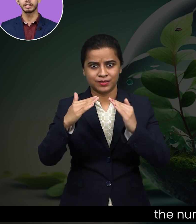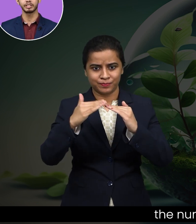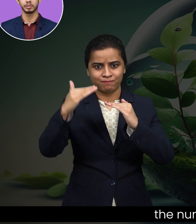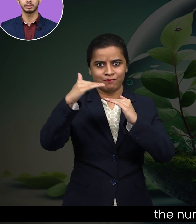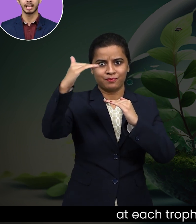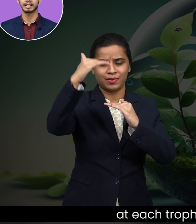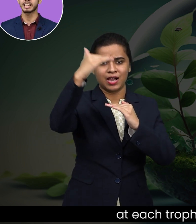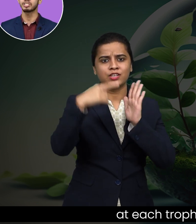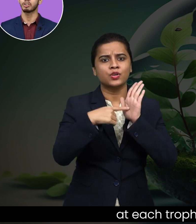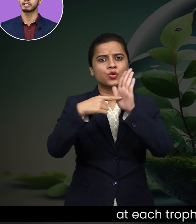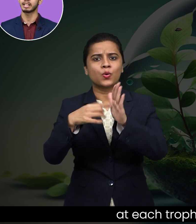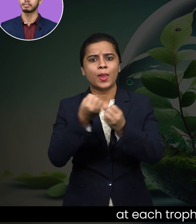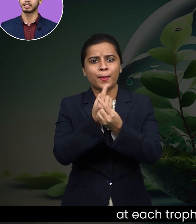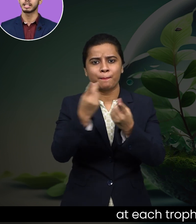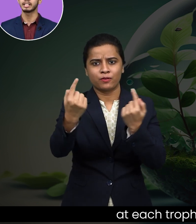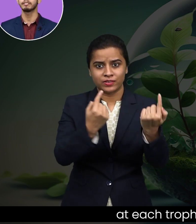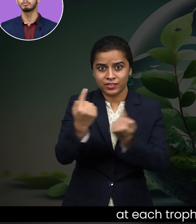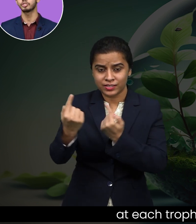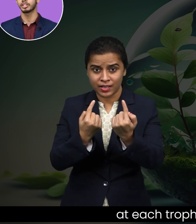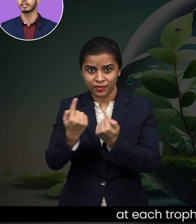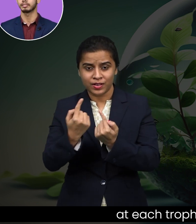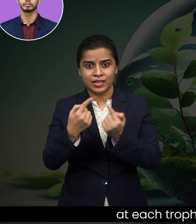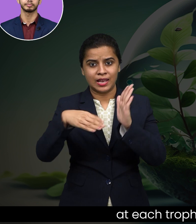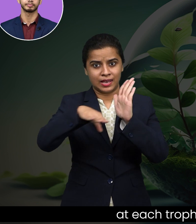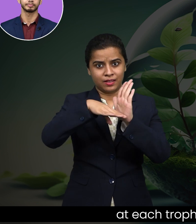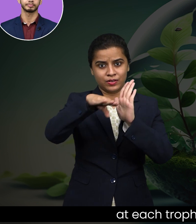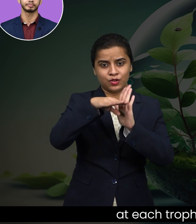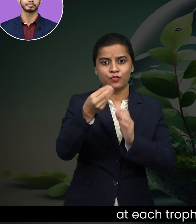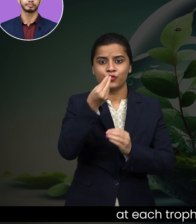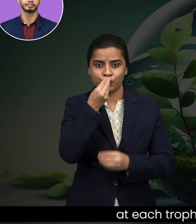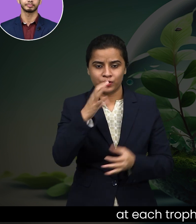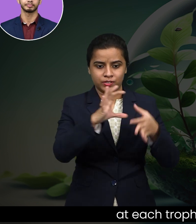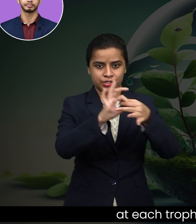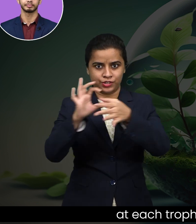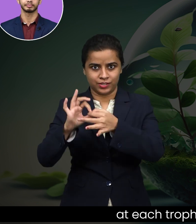of individuals at each trophic level in the food chain.